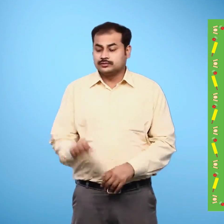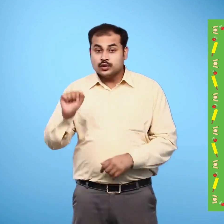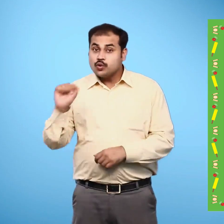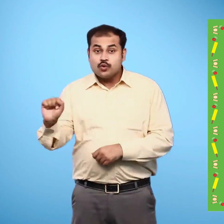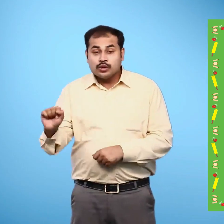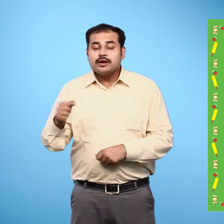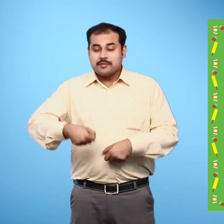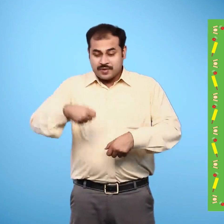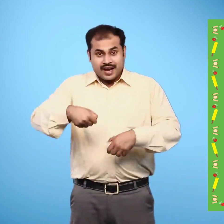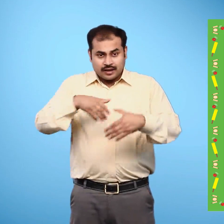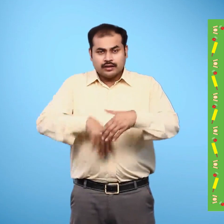puts his hand in the bag.